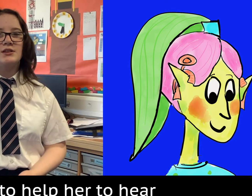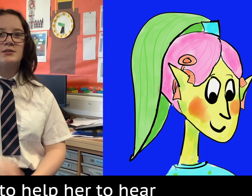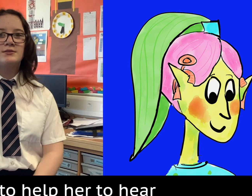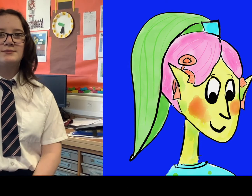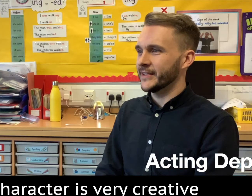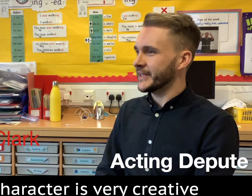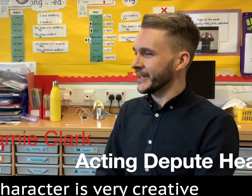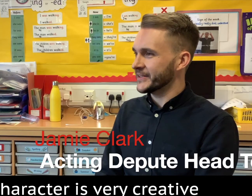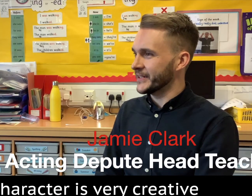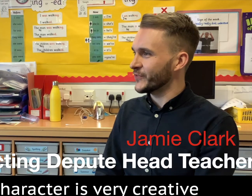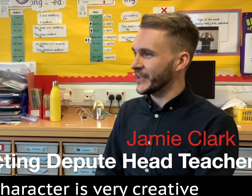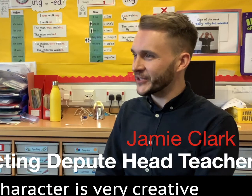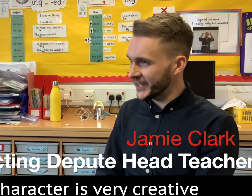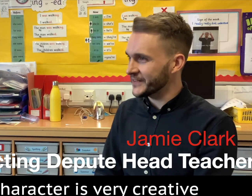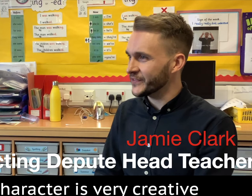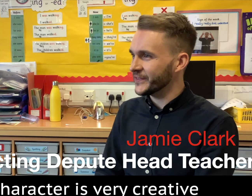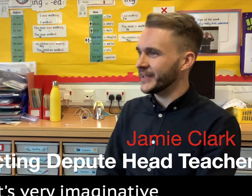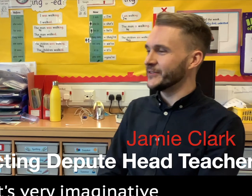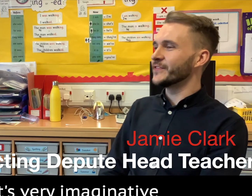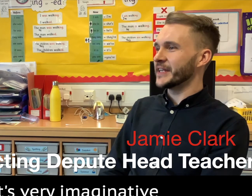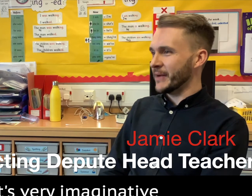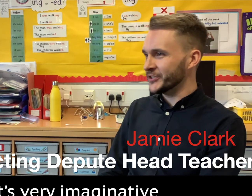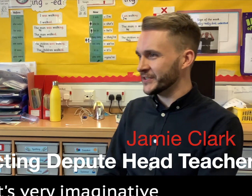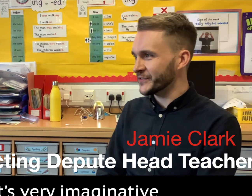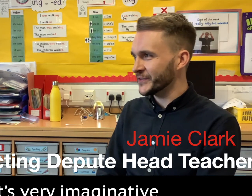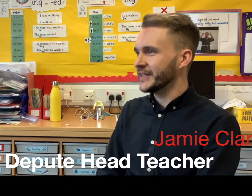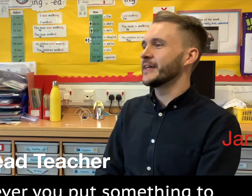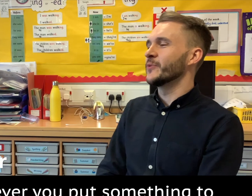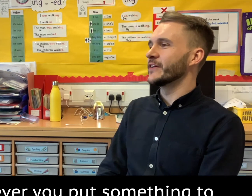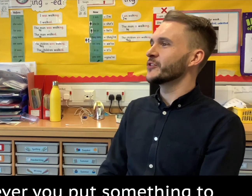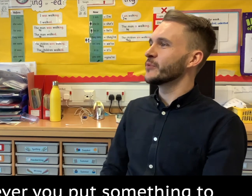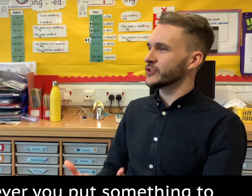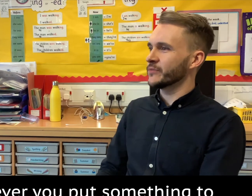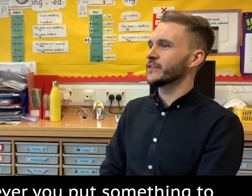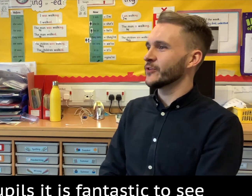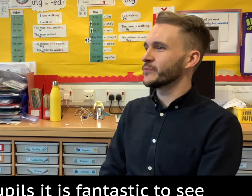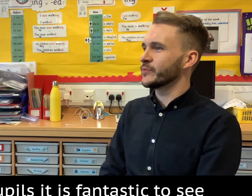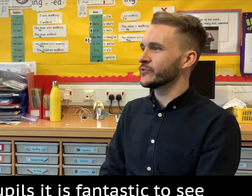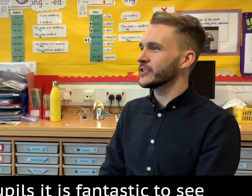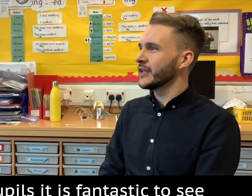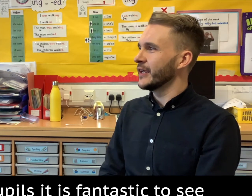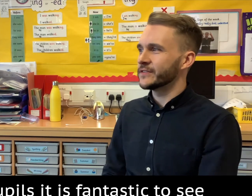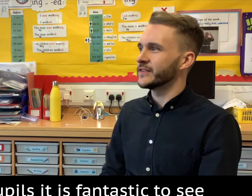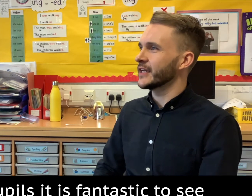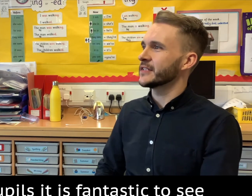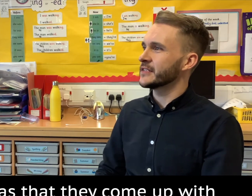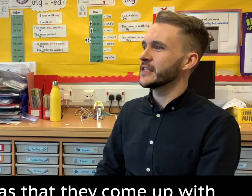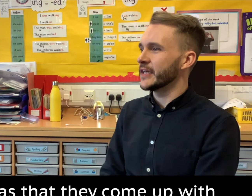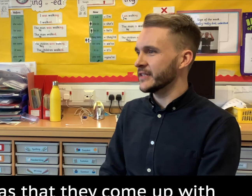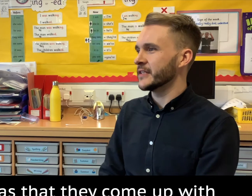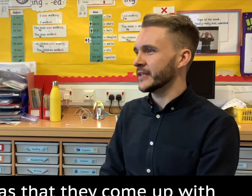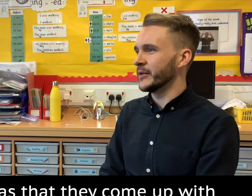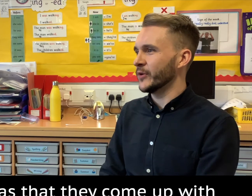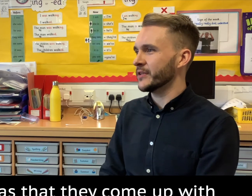to hear. The character is very creative, it's very imaginative. Whenever you put something to our pupils, it's fantastic to